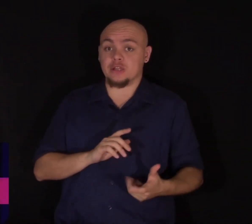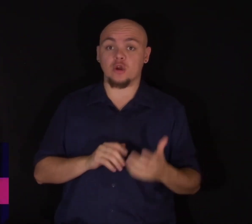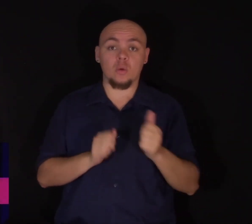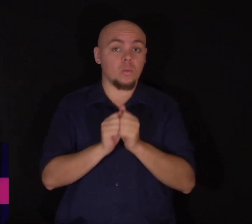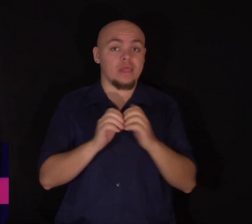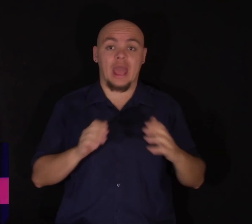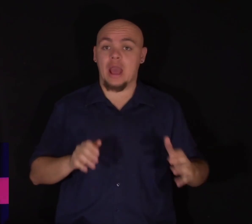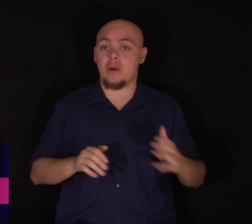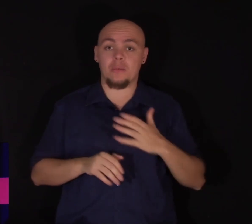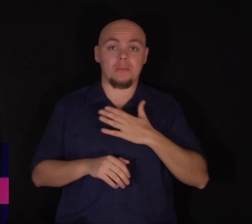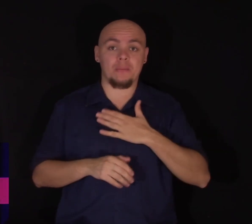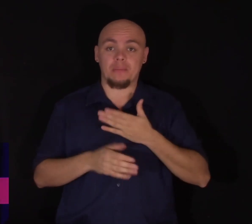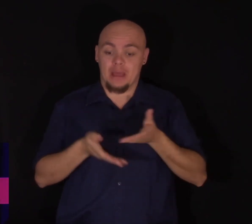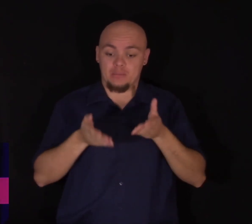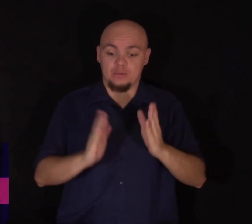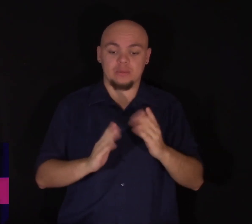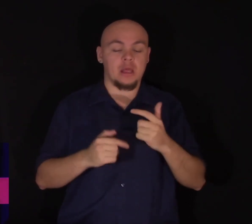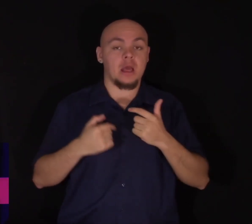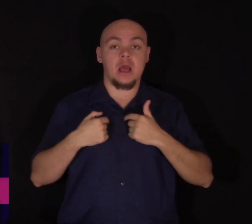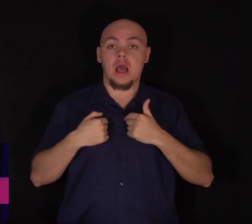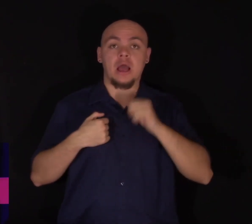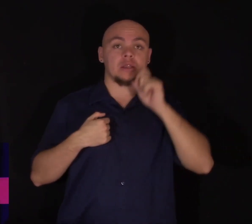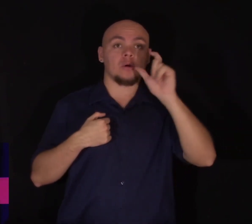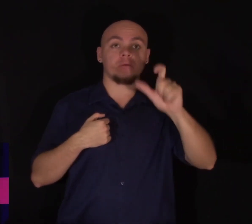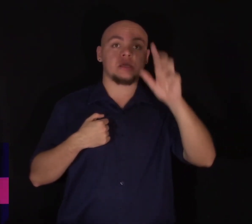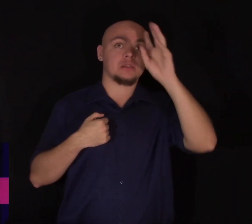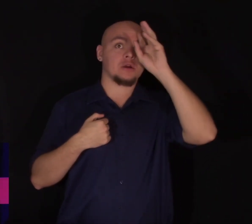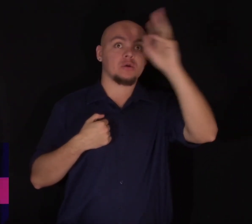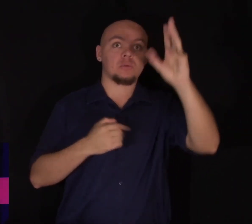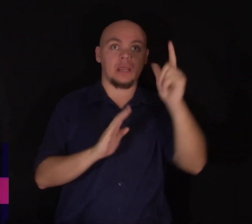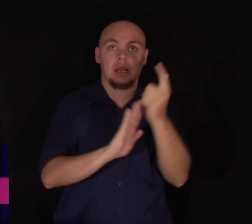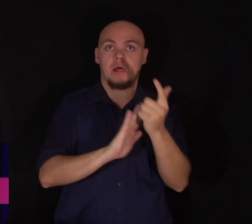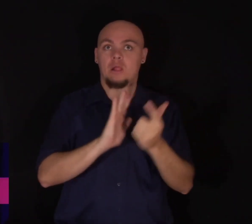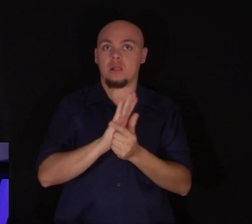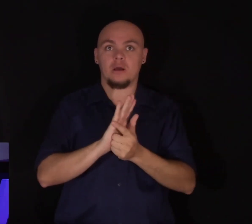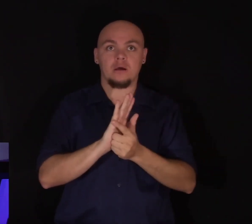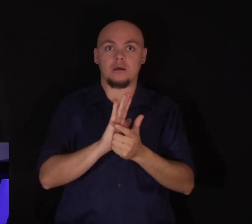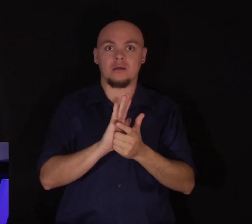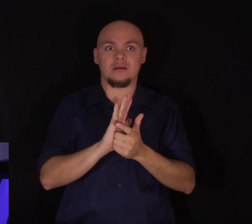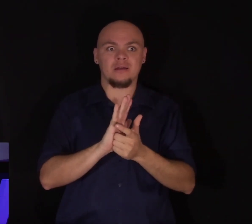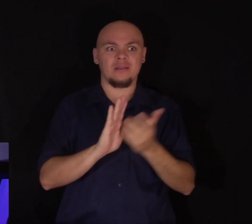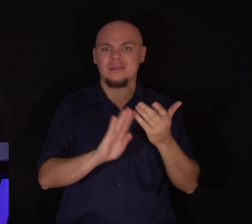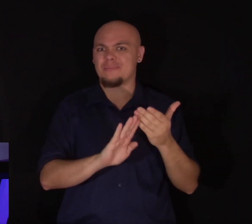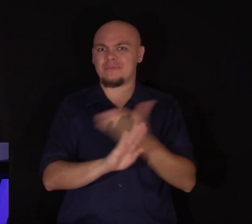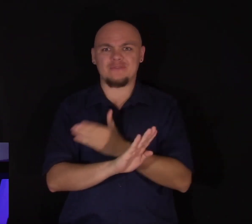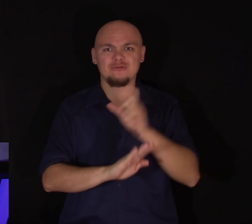consent, I don't have to almost lose it creating a law that should have already been there for me.